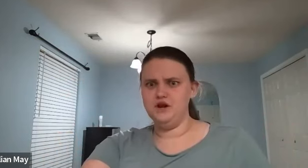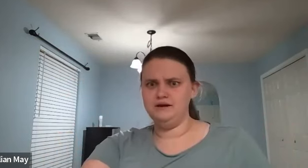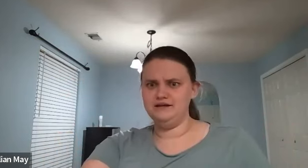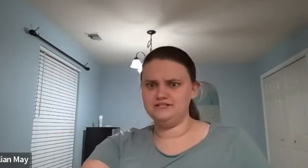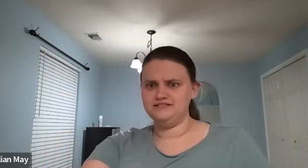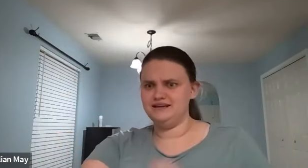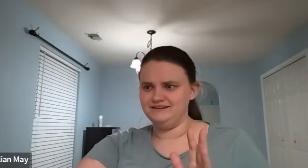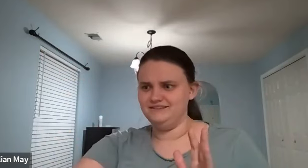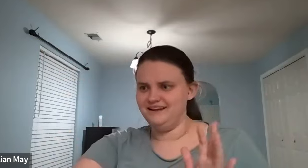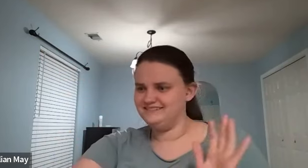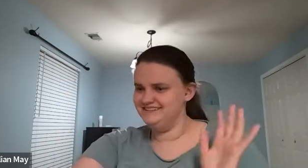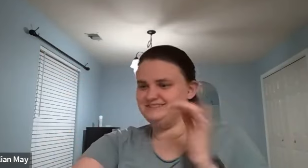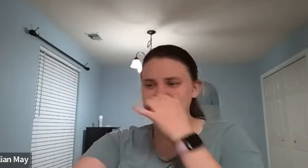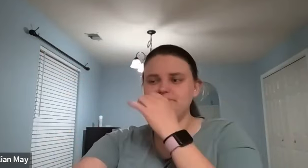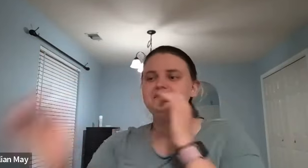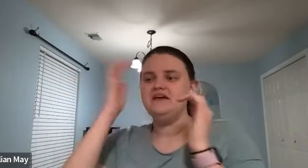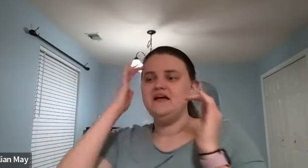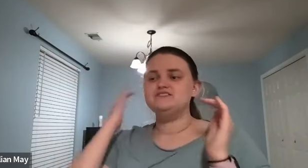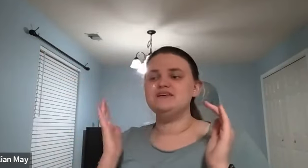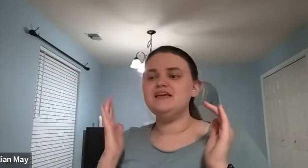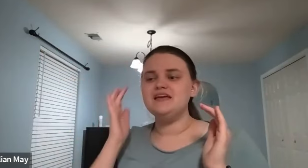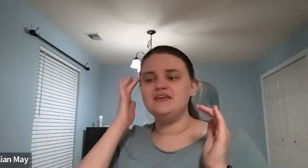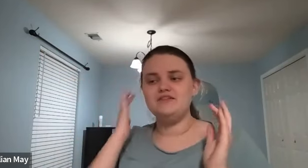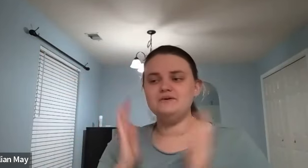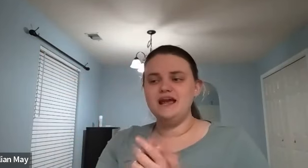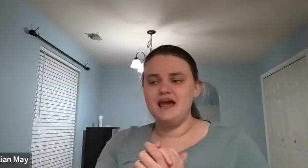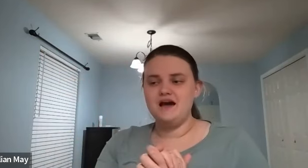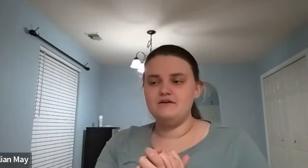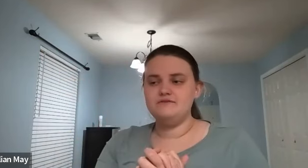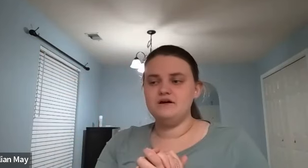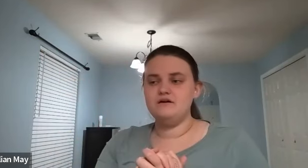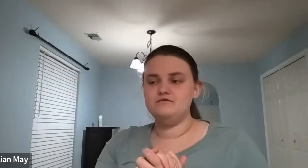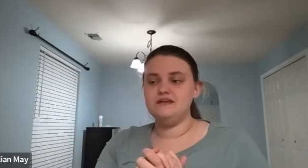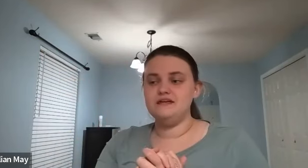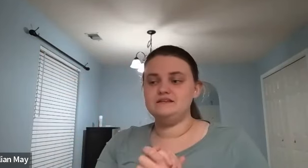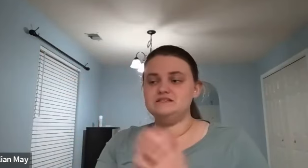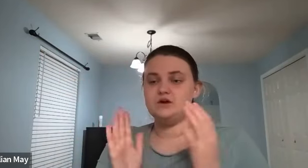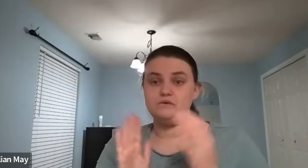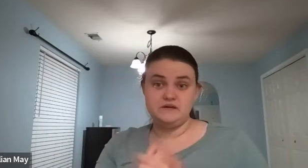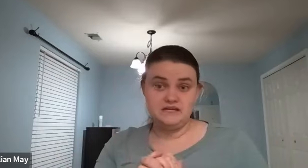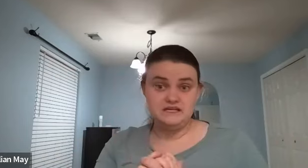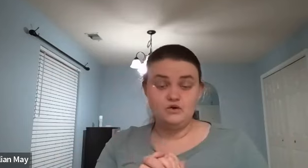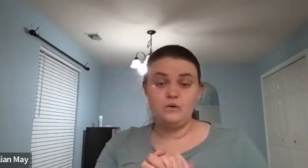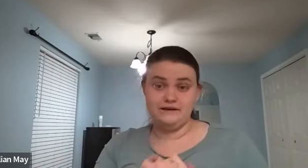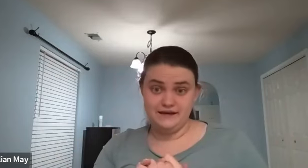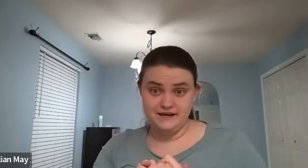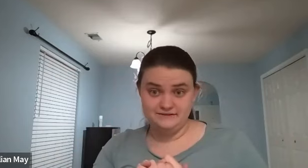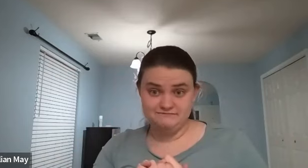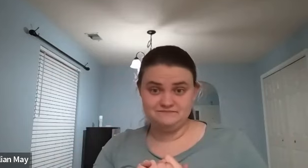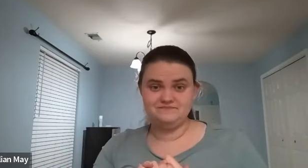no idea what she's saying. Like, so then the other one I have is repeat or again. I